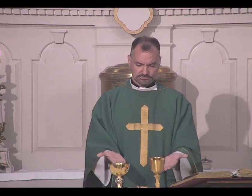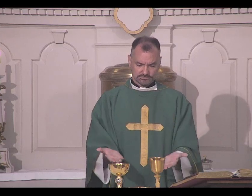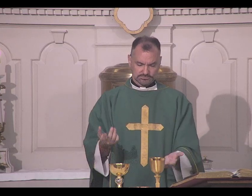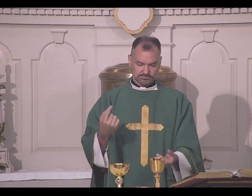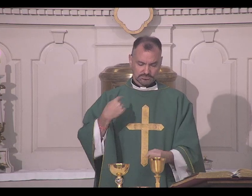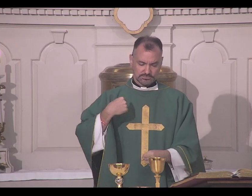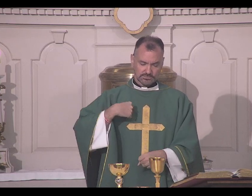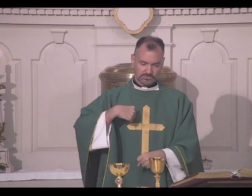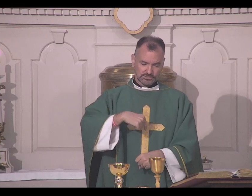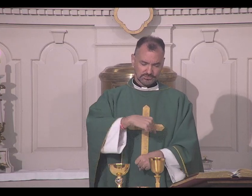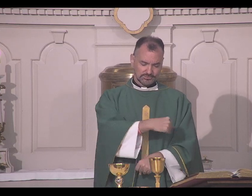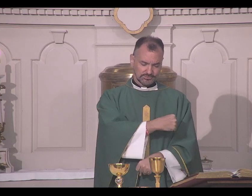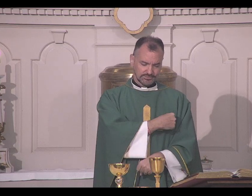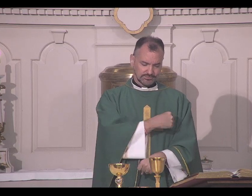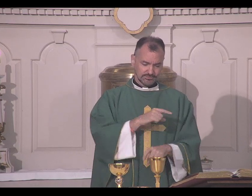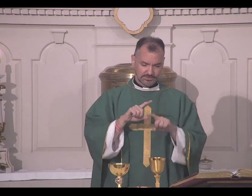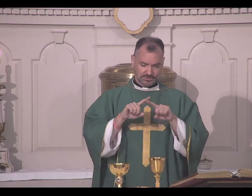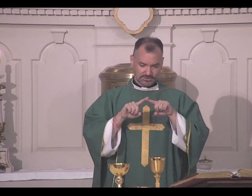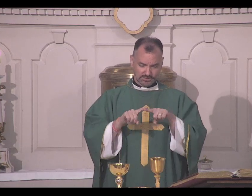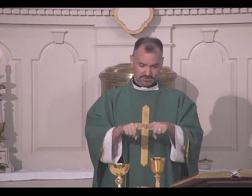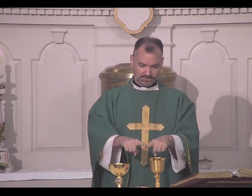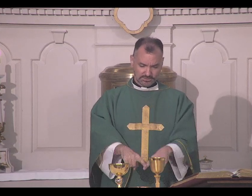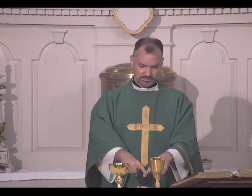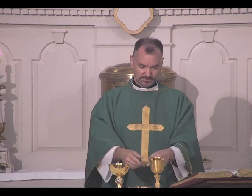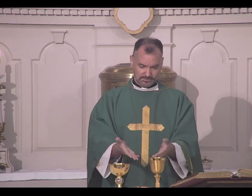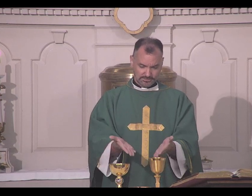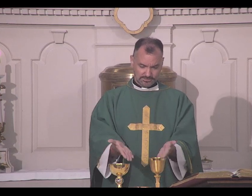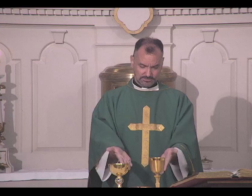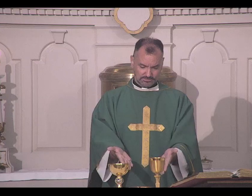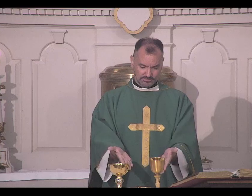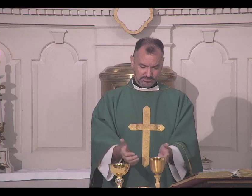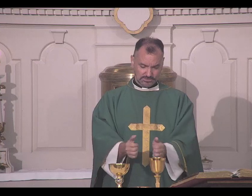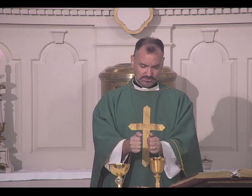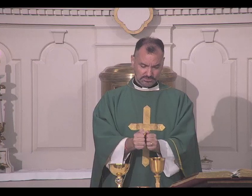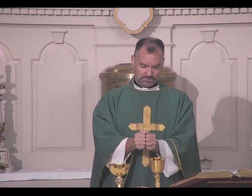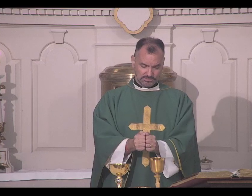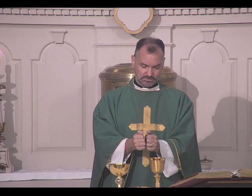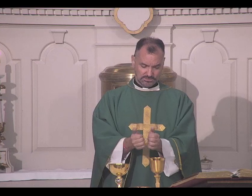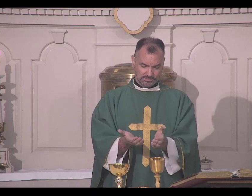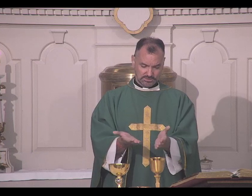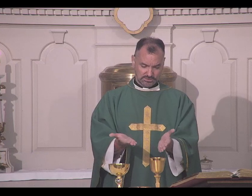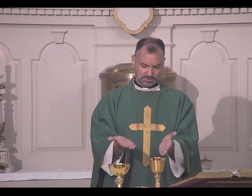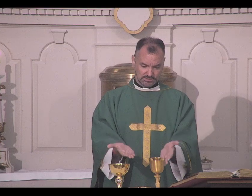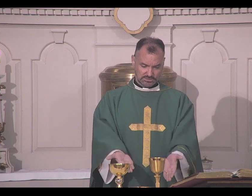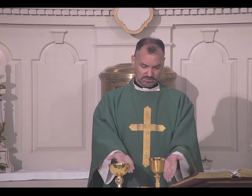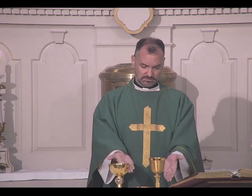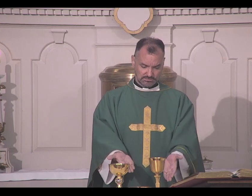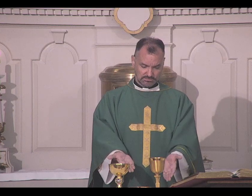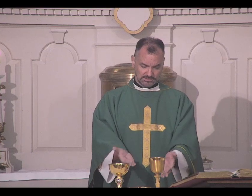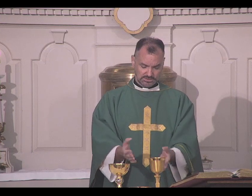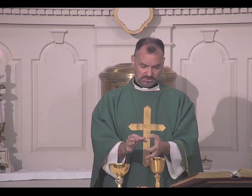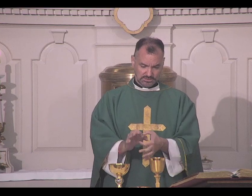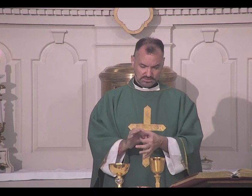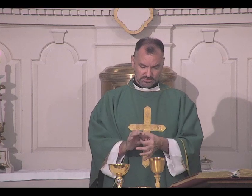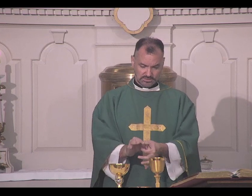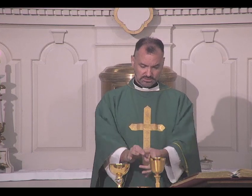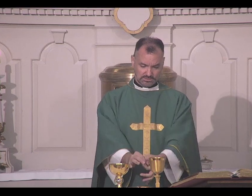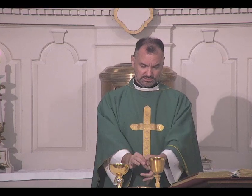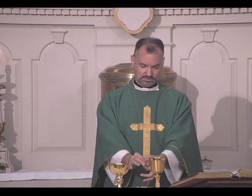Through him and with him and in him, O God, Almighty Father, in